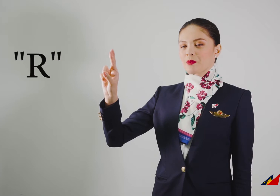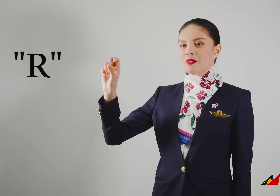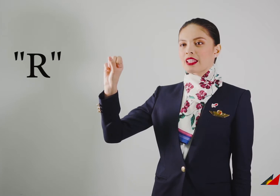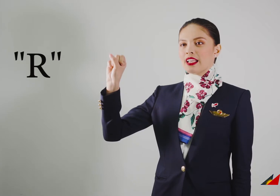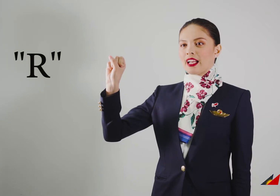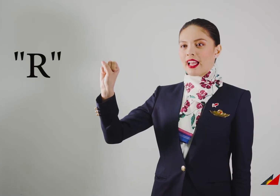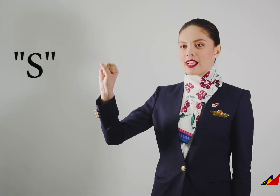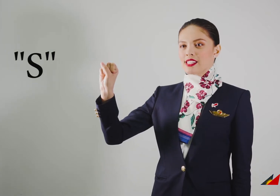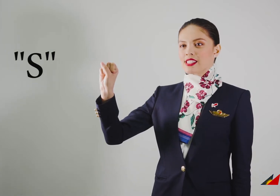S,